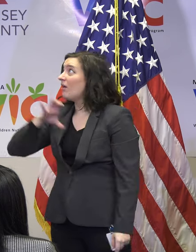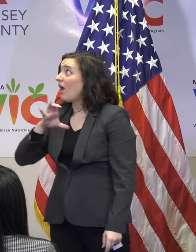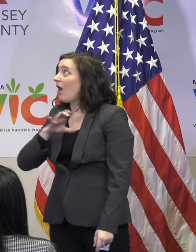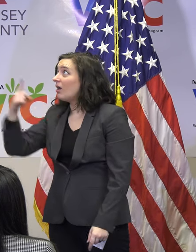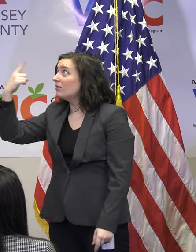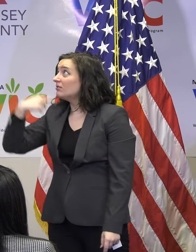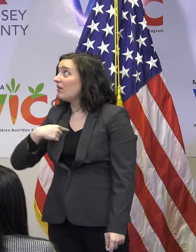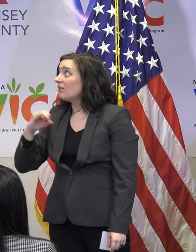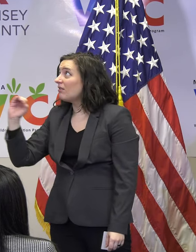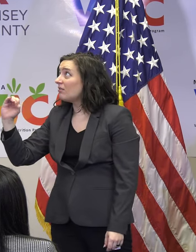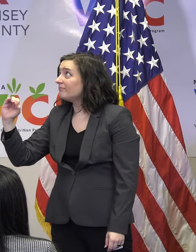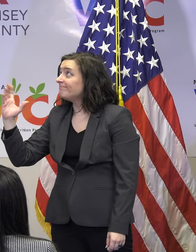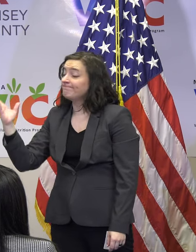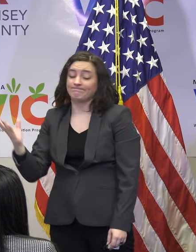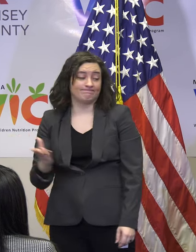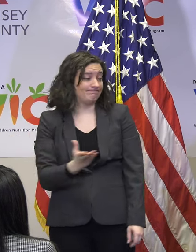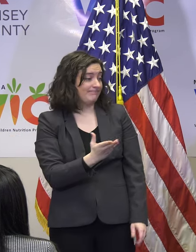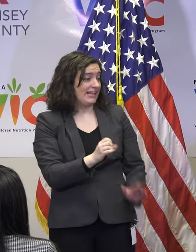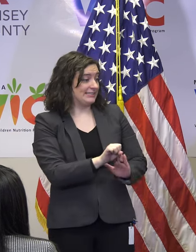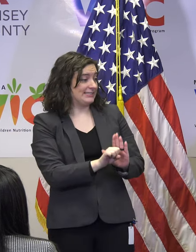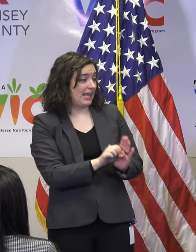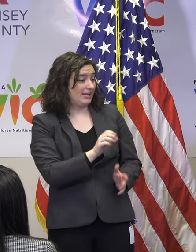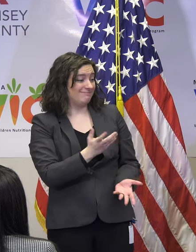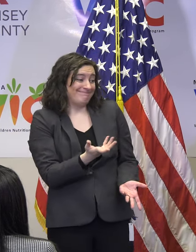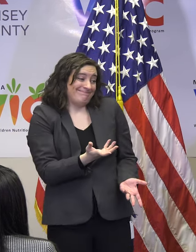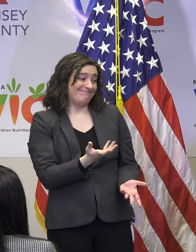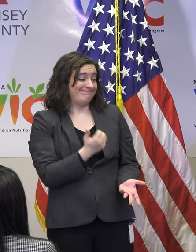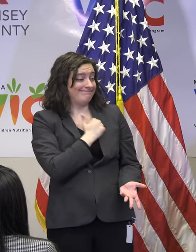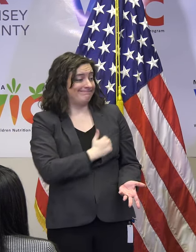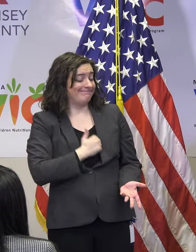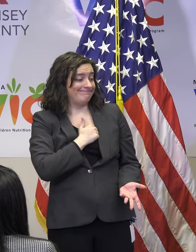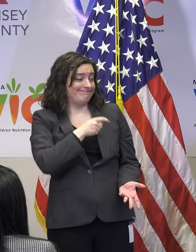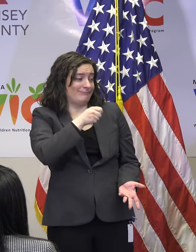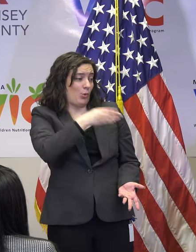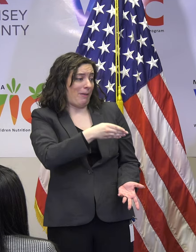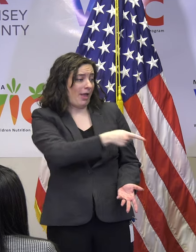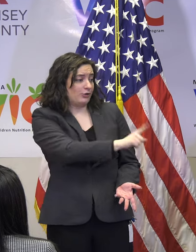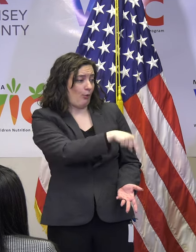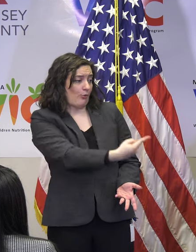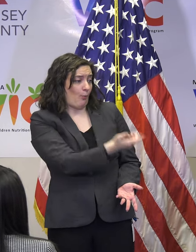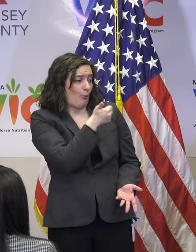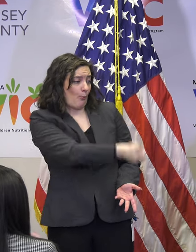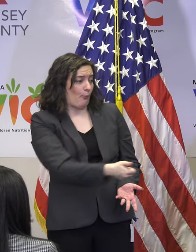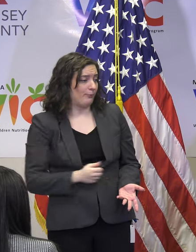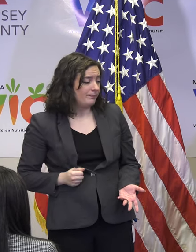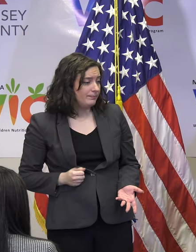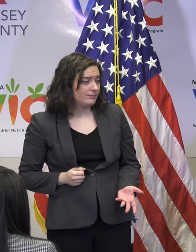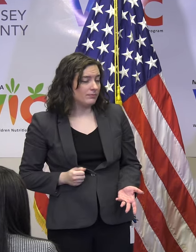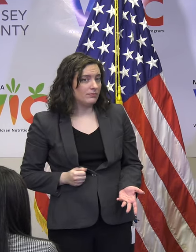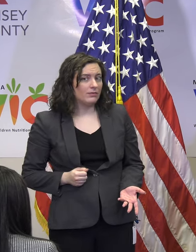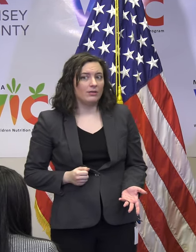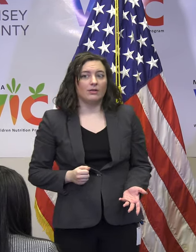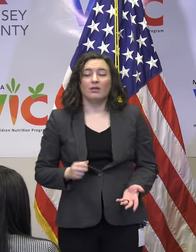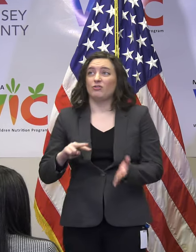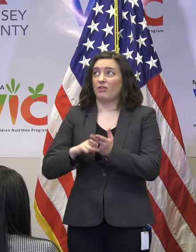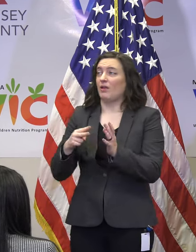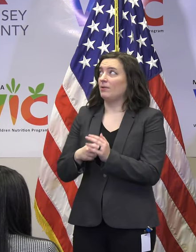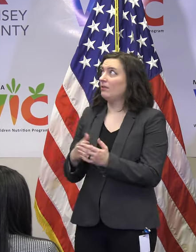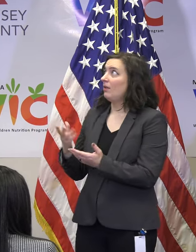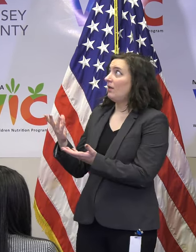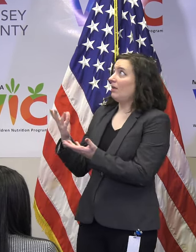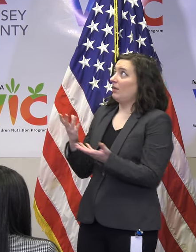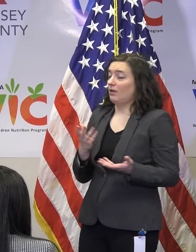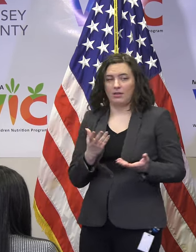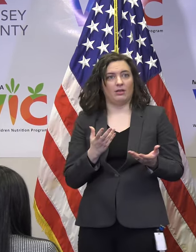own, which means that when that message gets conveyed, Kathy and her team are going to sit down